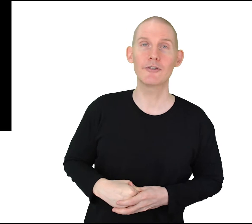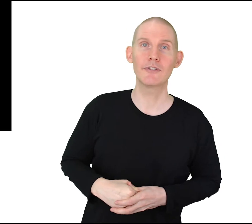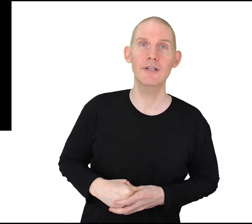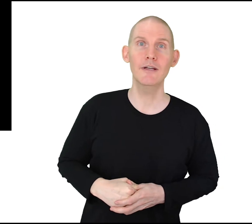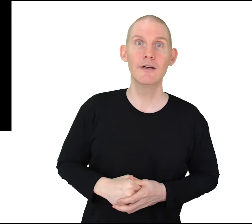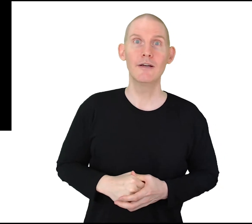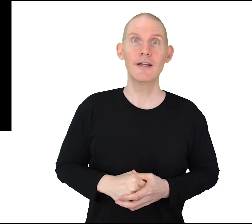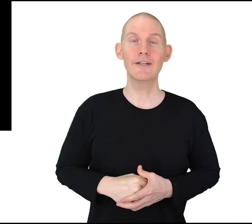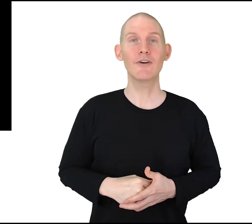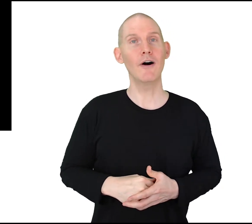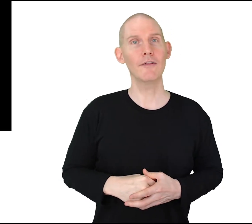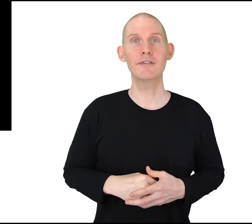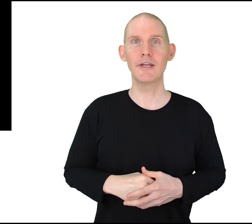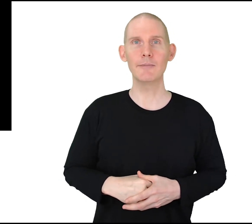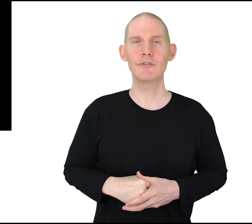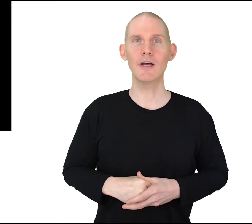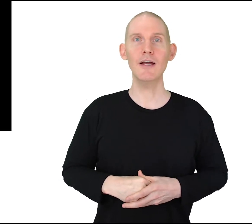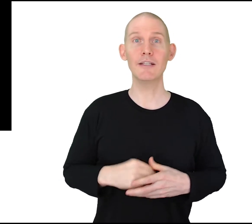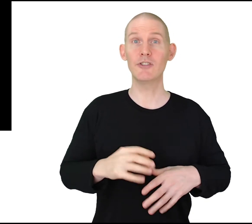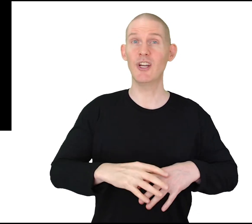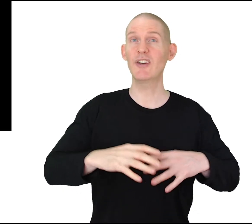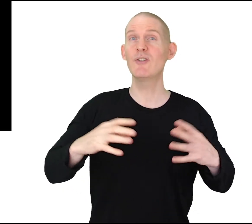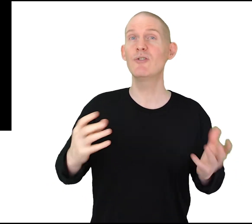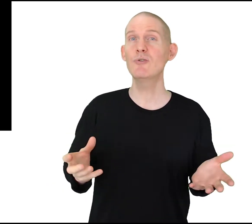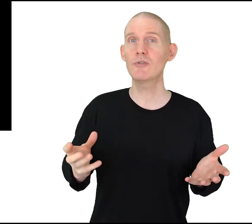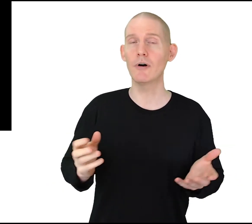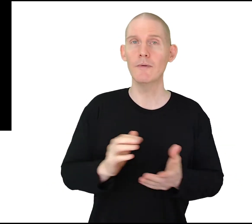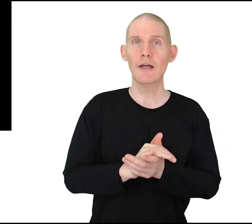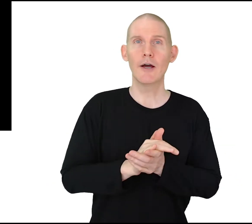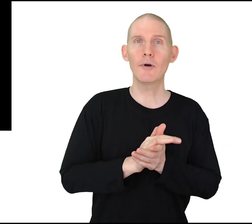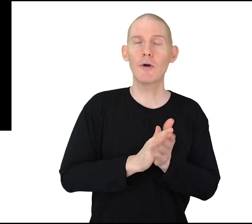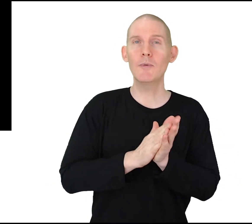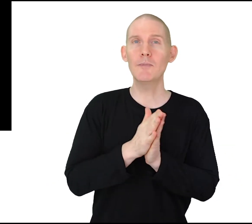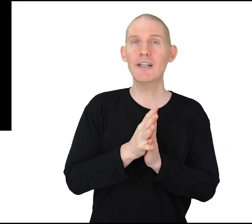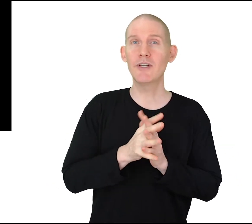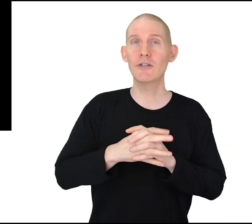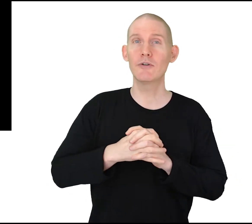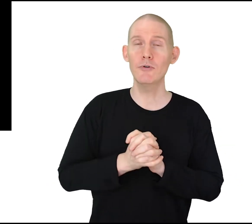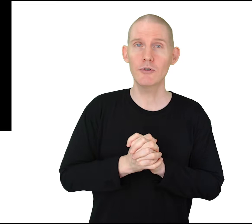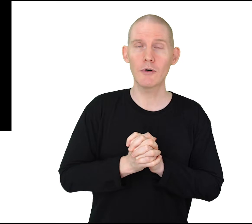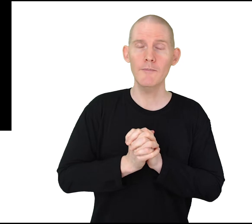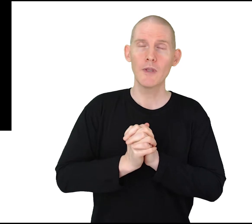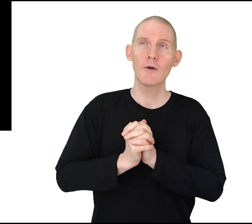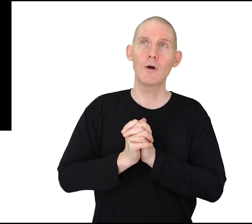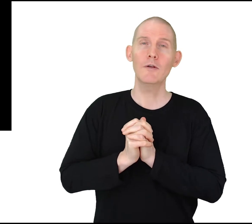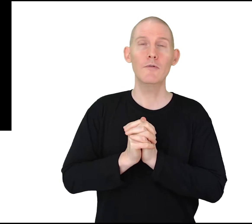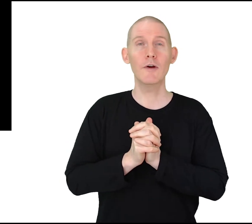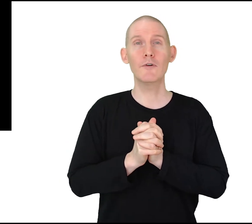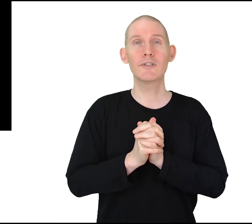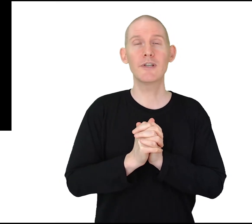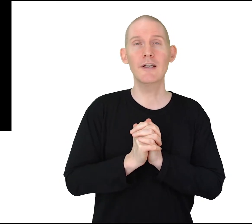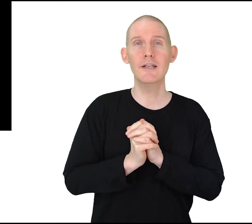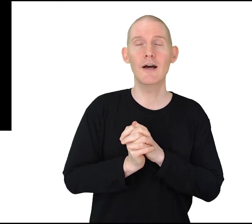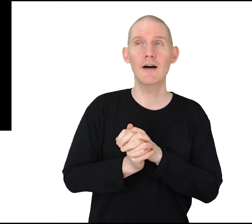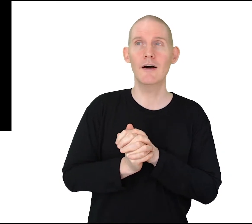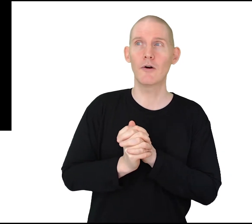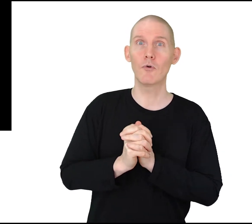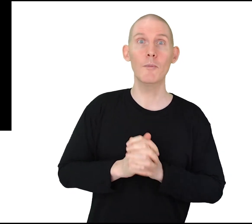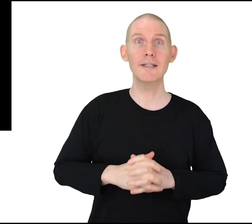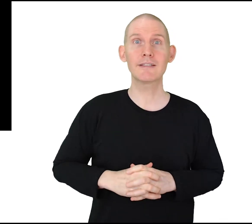person, it's all the same sign. It's gender neutral. Now, what do I mean by gender neutral? Well, if you've ever studied a Romance